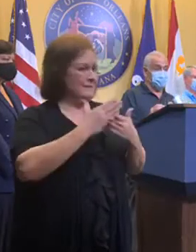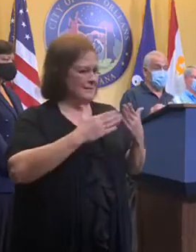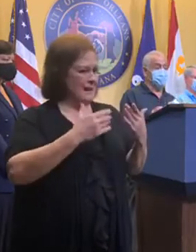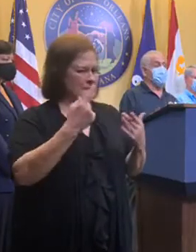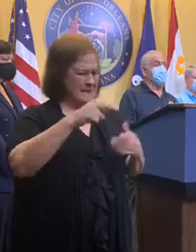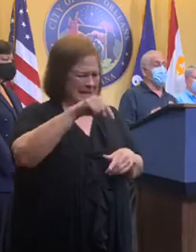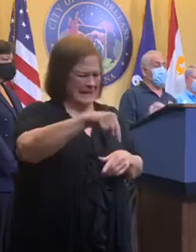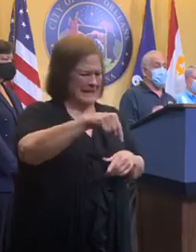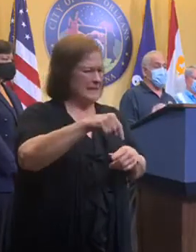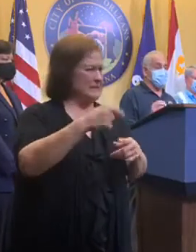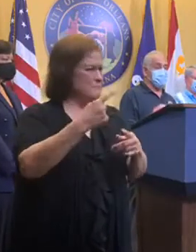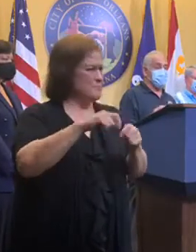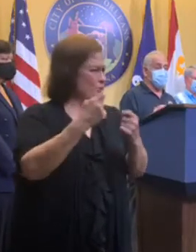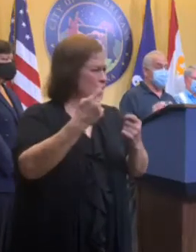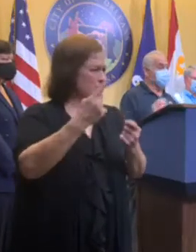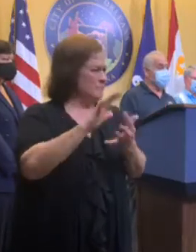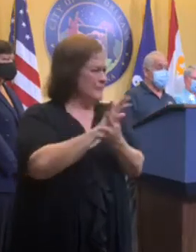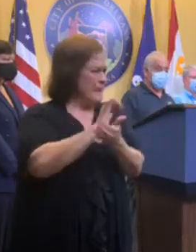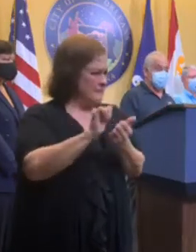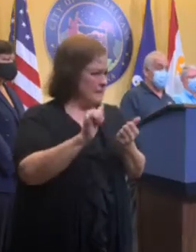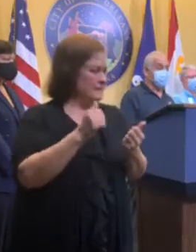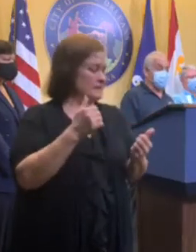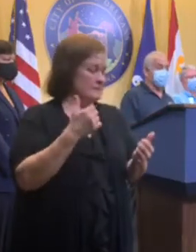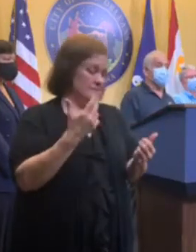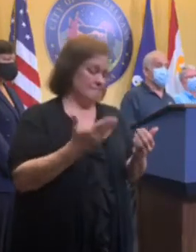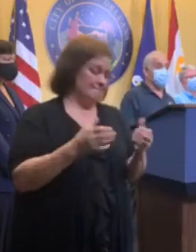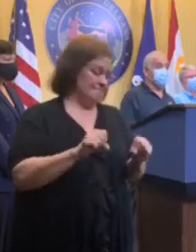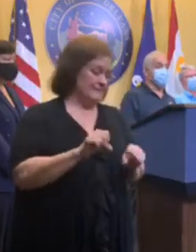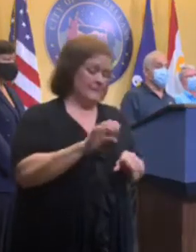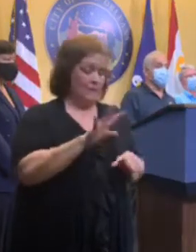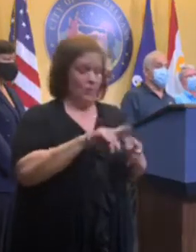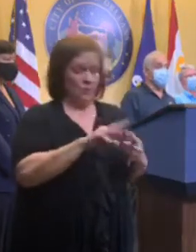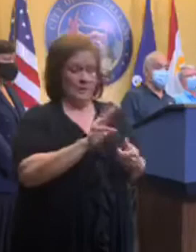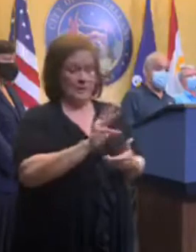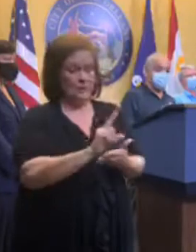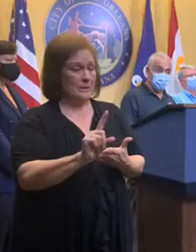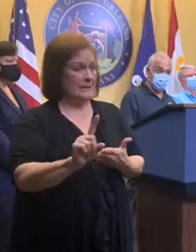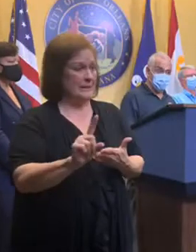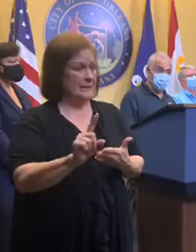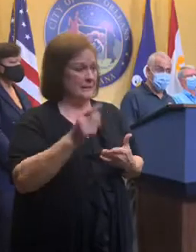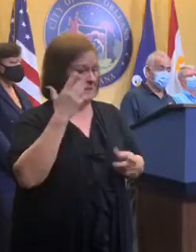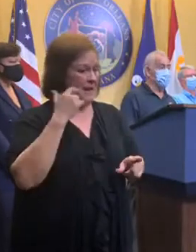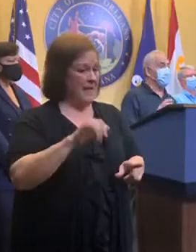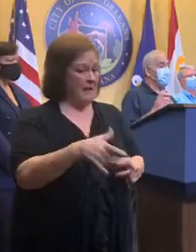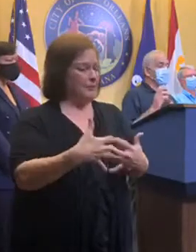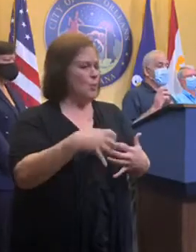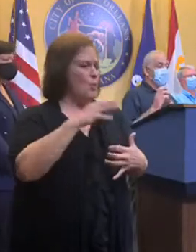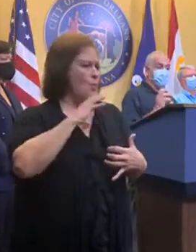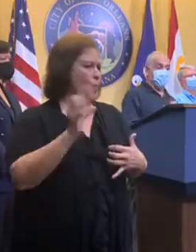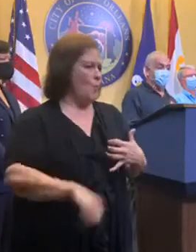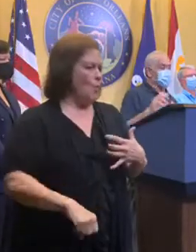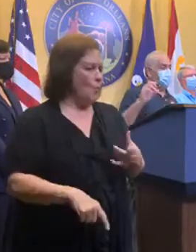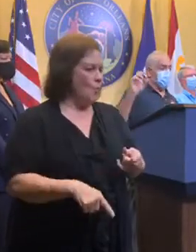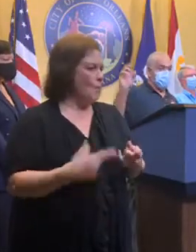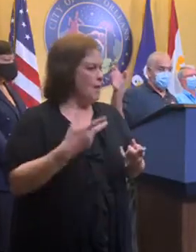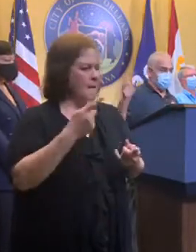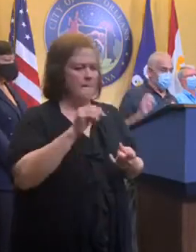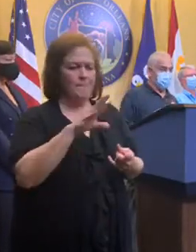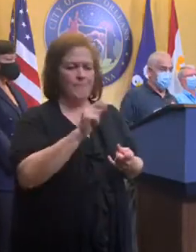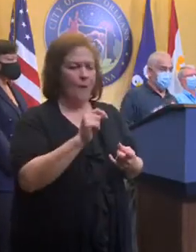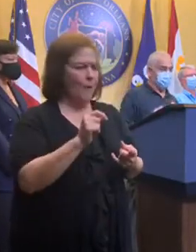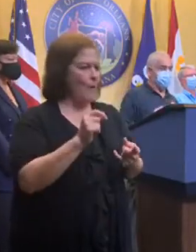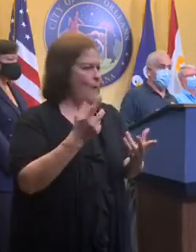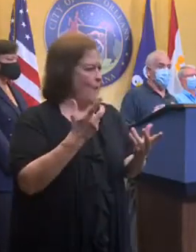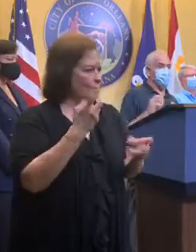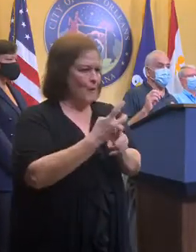or damaged. We know it's gonna be 4 to 6 weeks at least, because this is an old machine. The parts are not